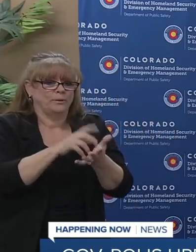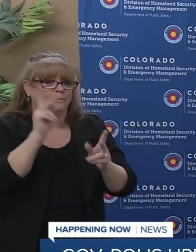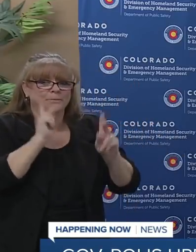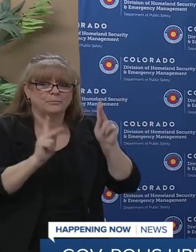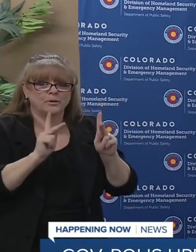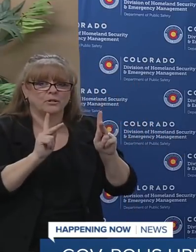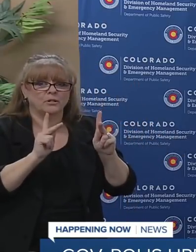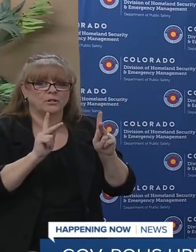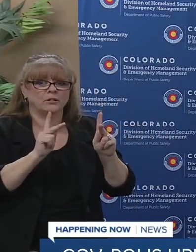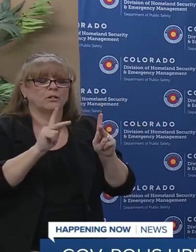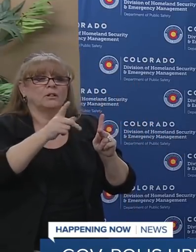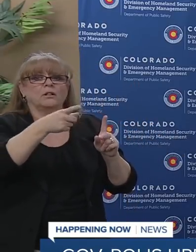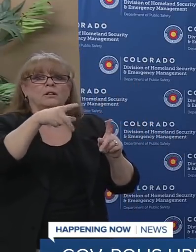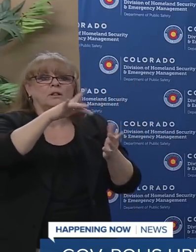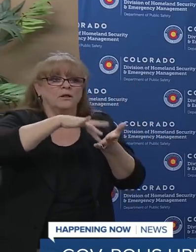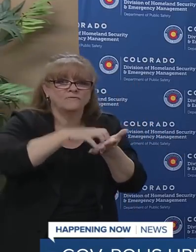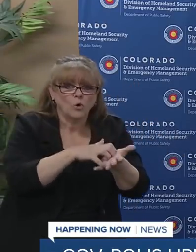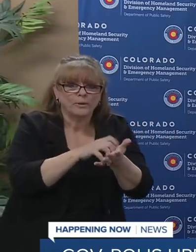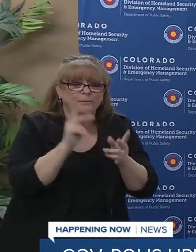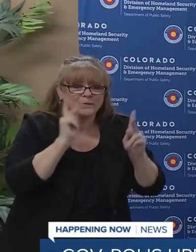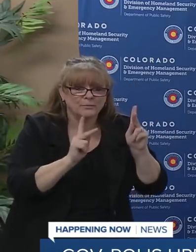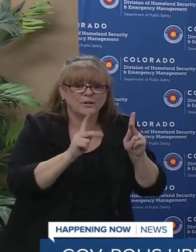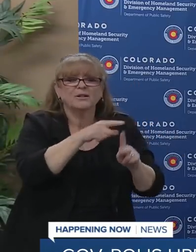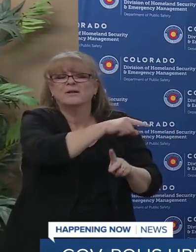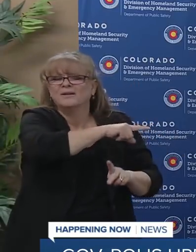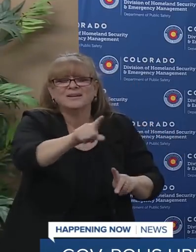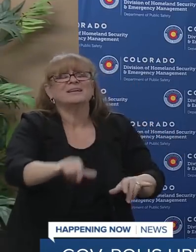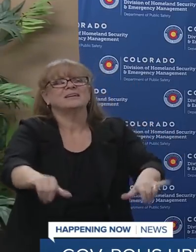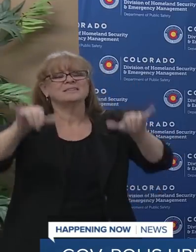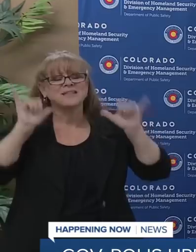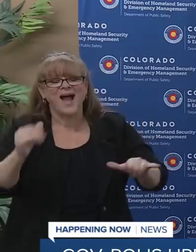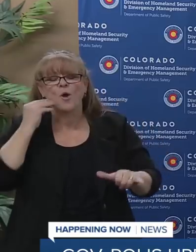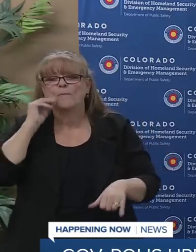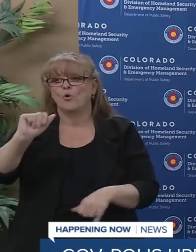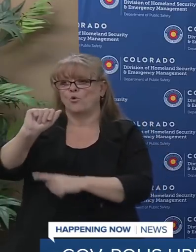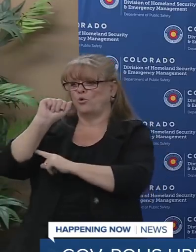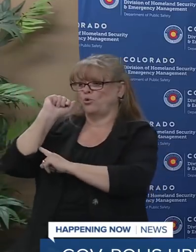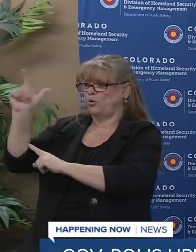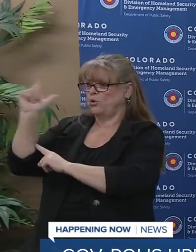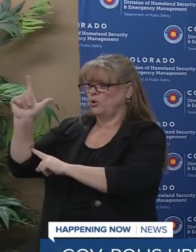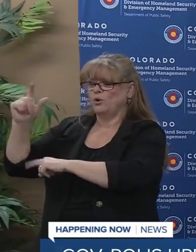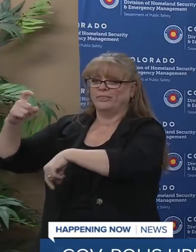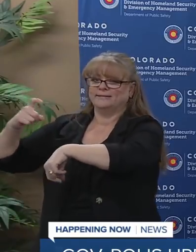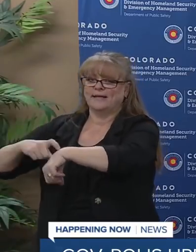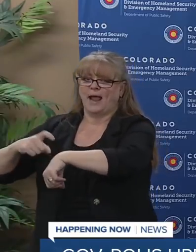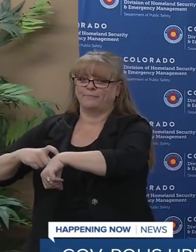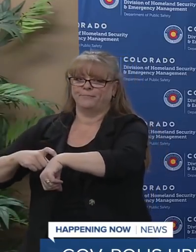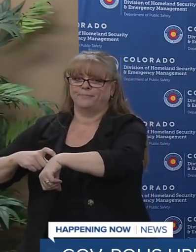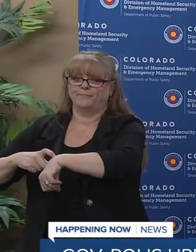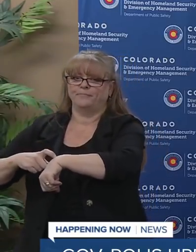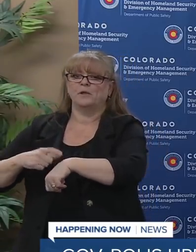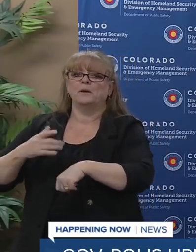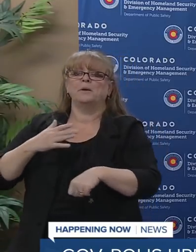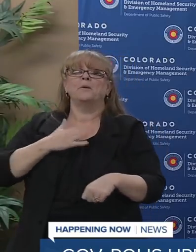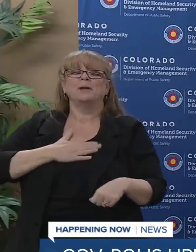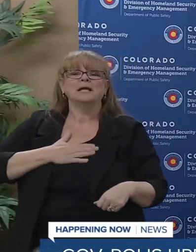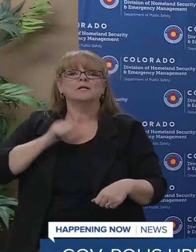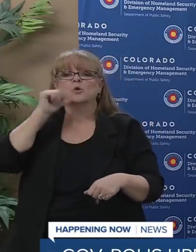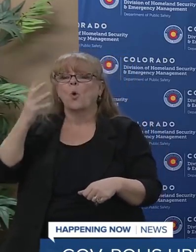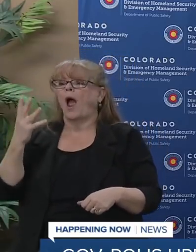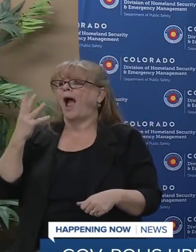attention. The last thing anybody should do is try to go out to a hospital and get a test, because if you don't have it, you